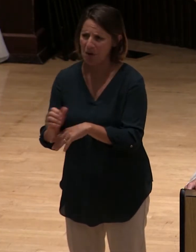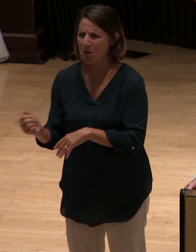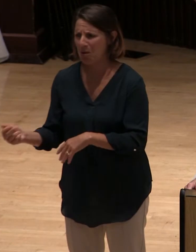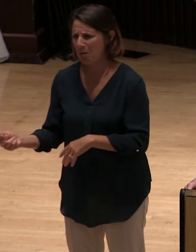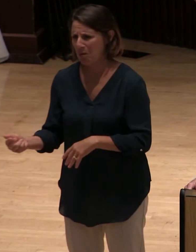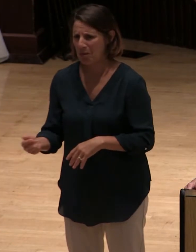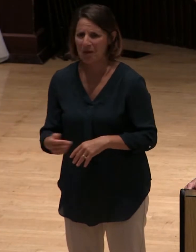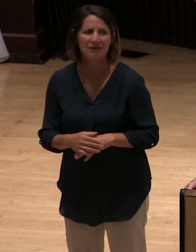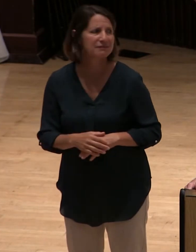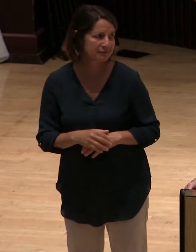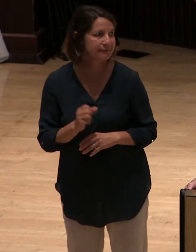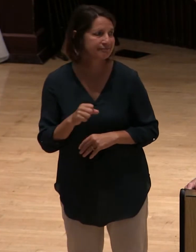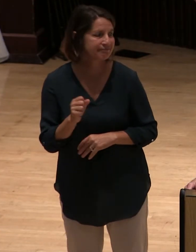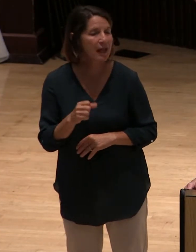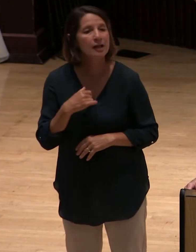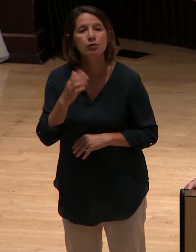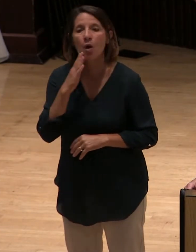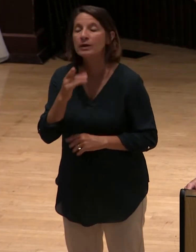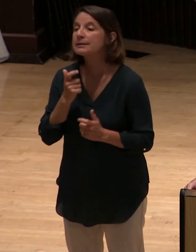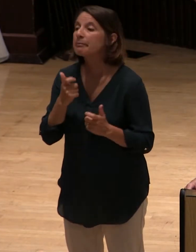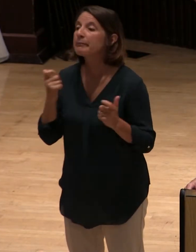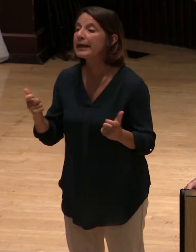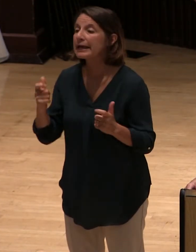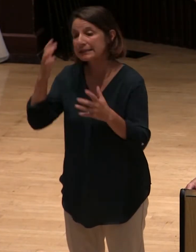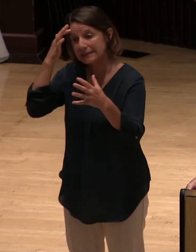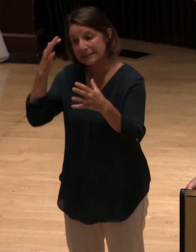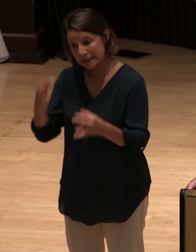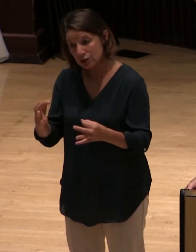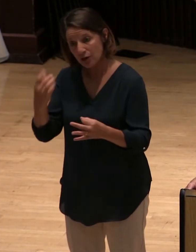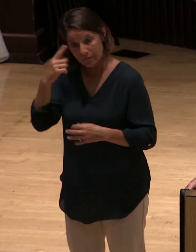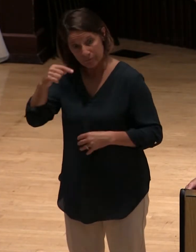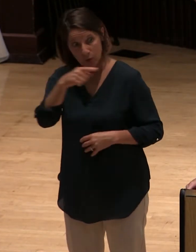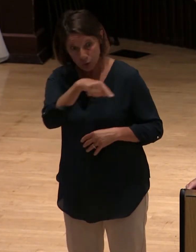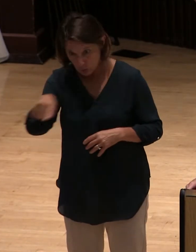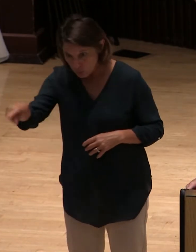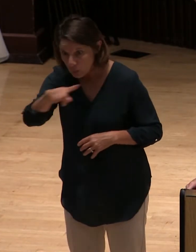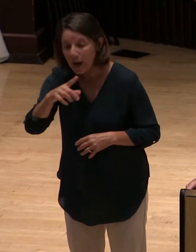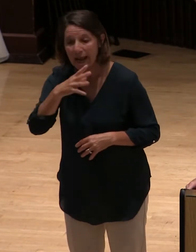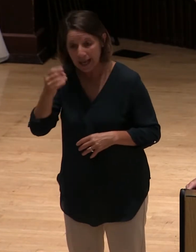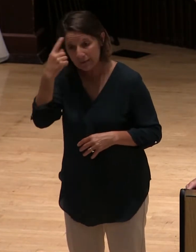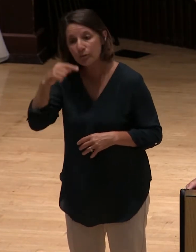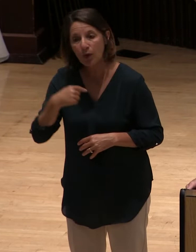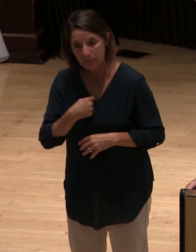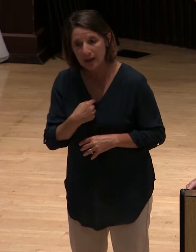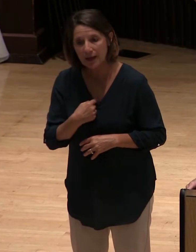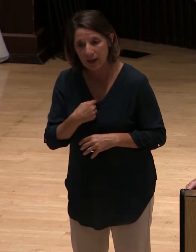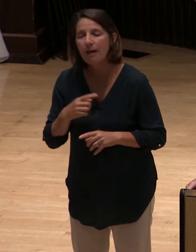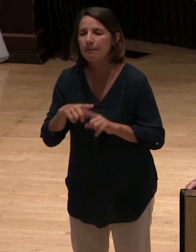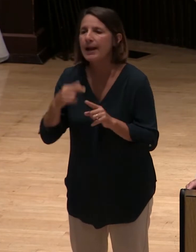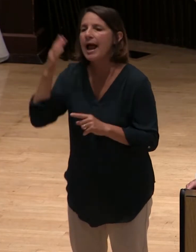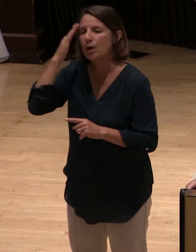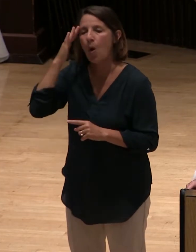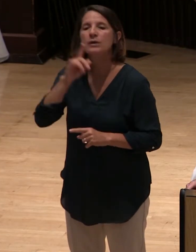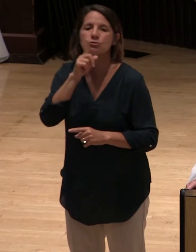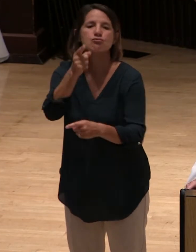And I know it is a big decision for you, but and for me, but I do know it's the right